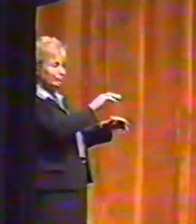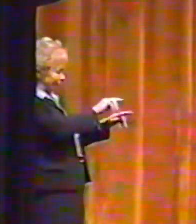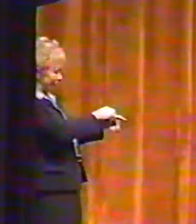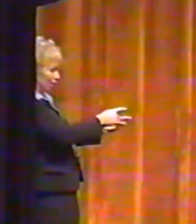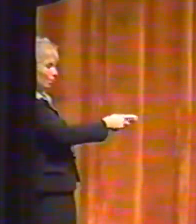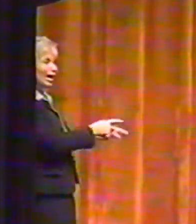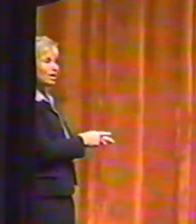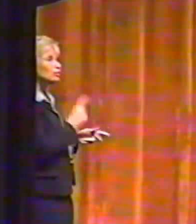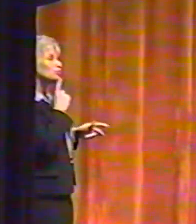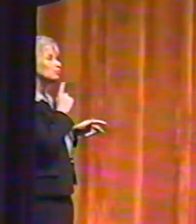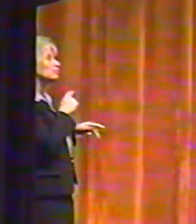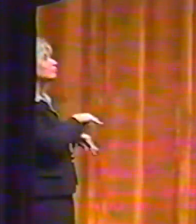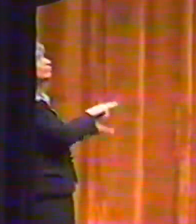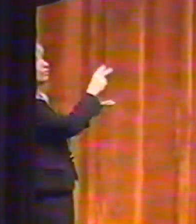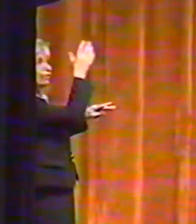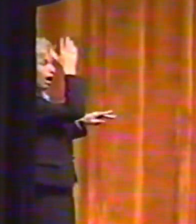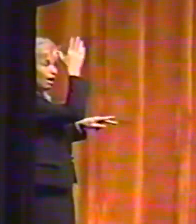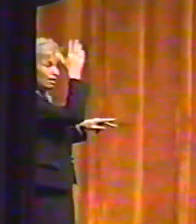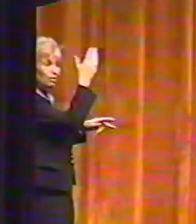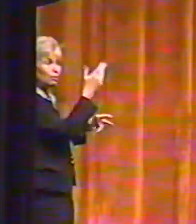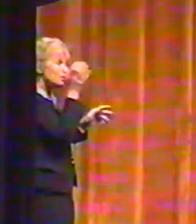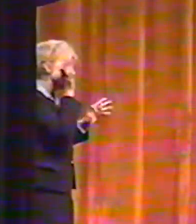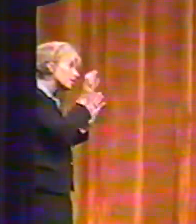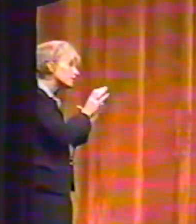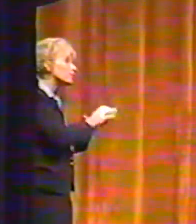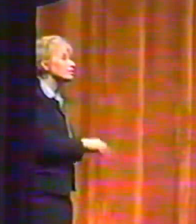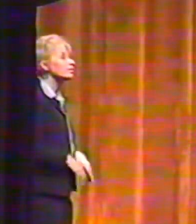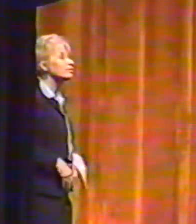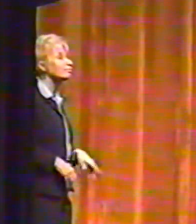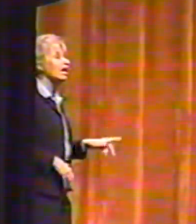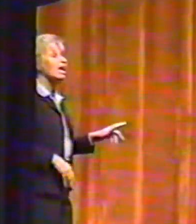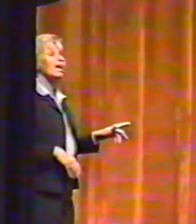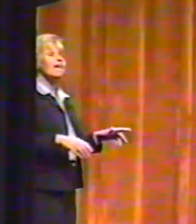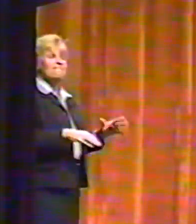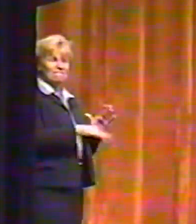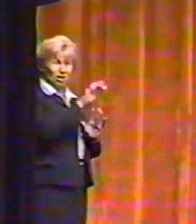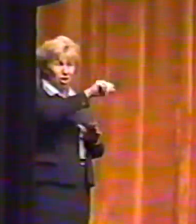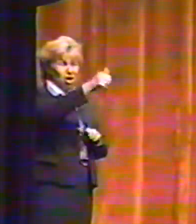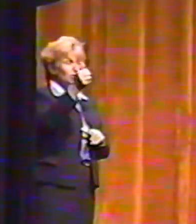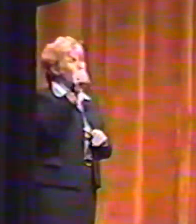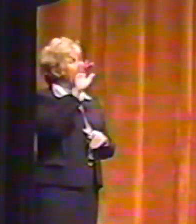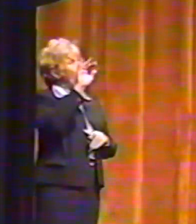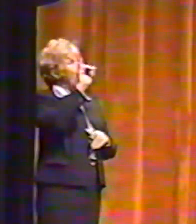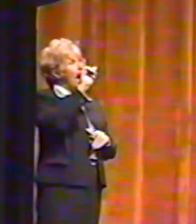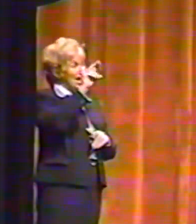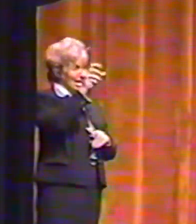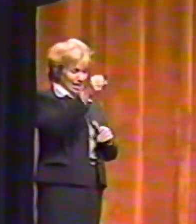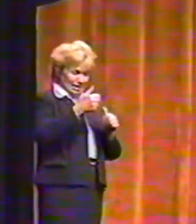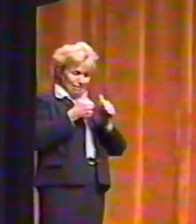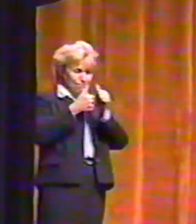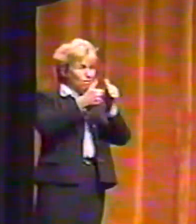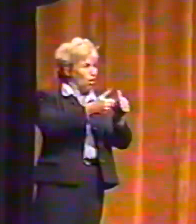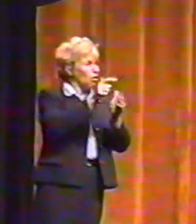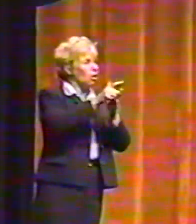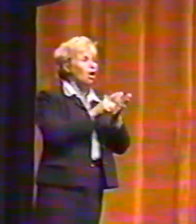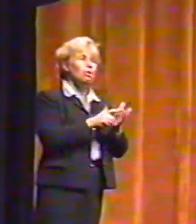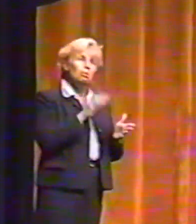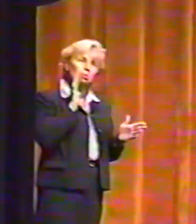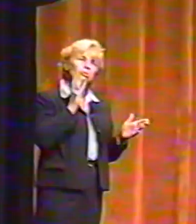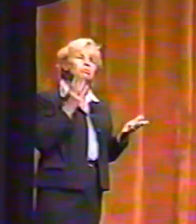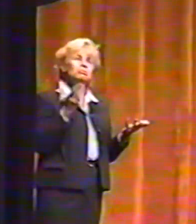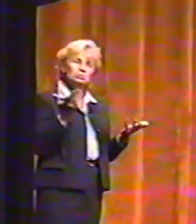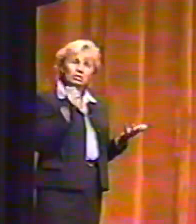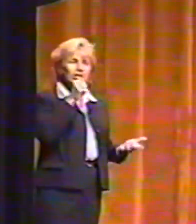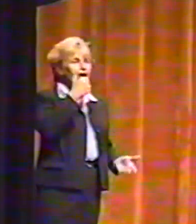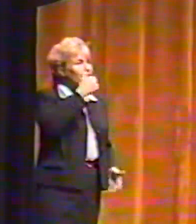that the way the INS carries out this law can be troublesome. The agency on any given day keeps about 20,000 people